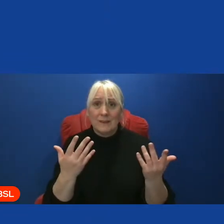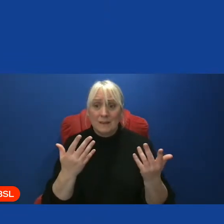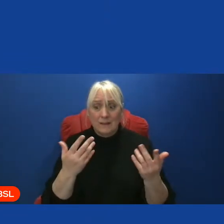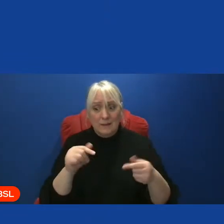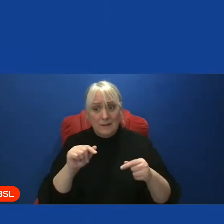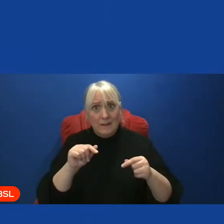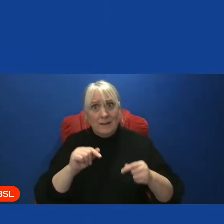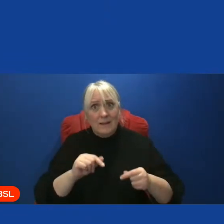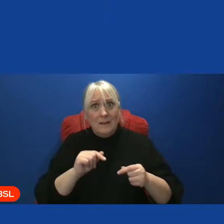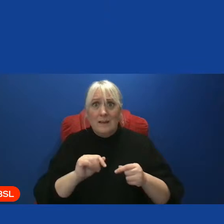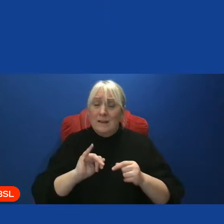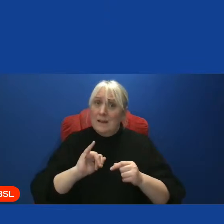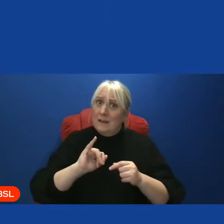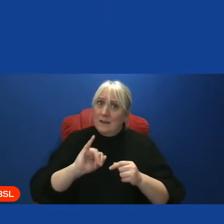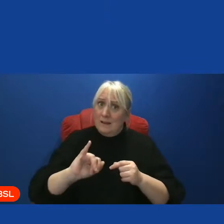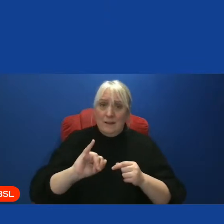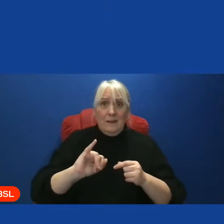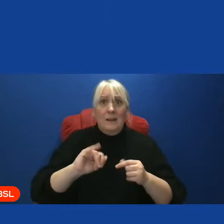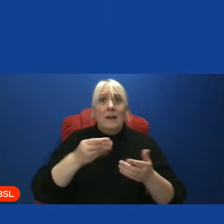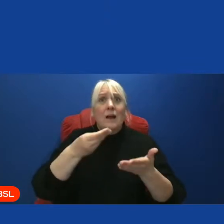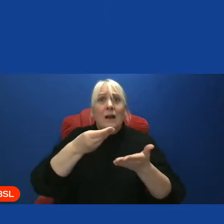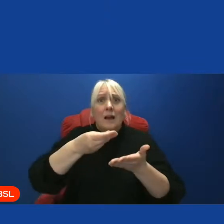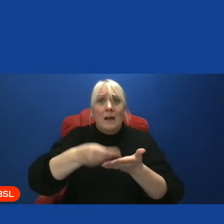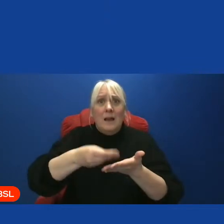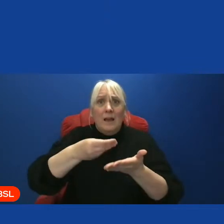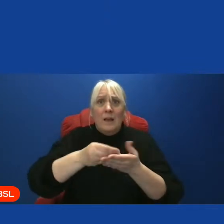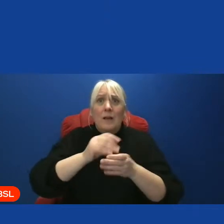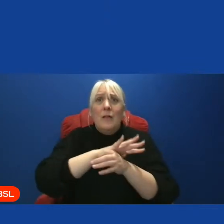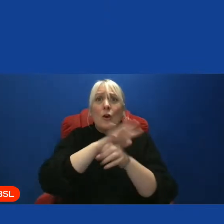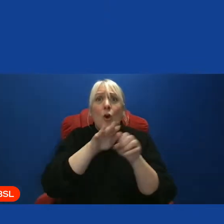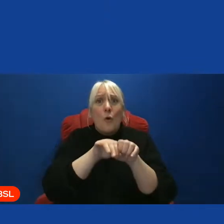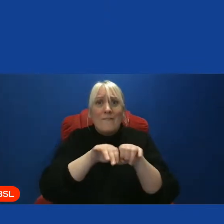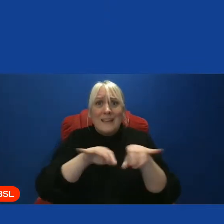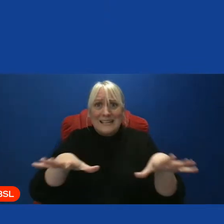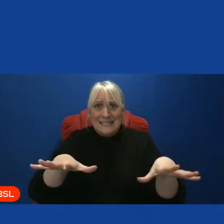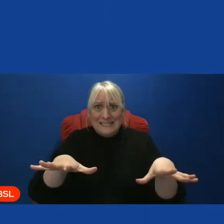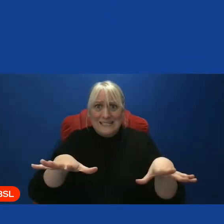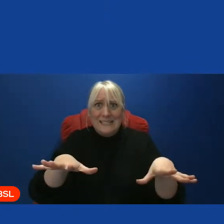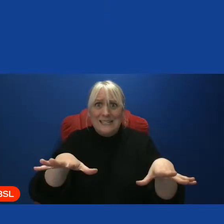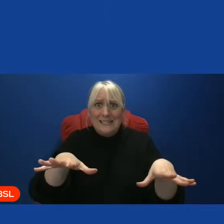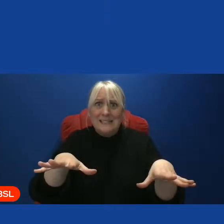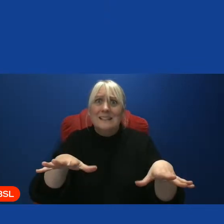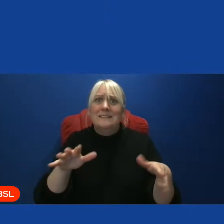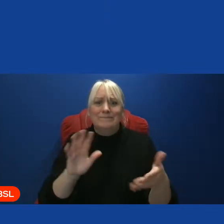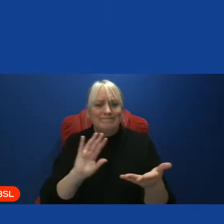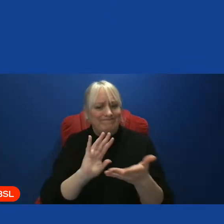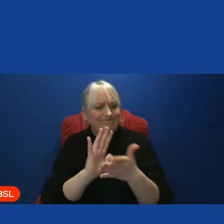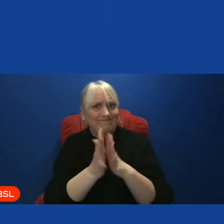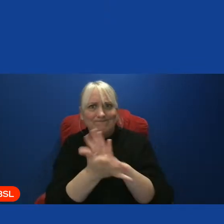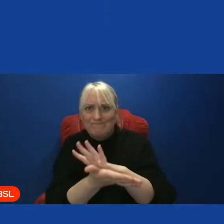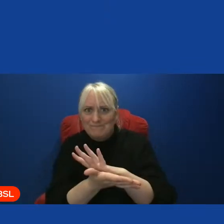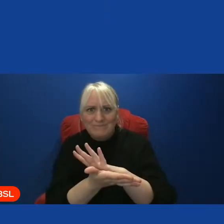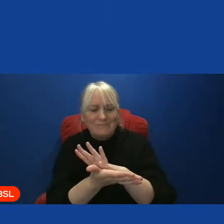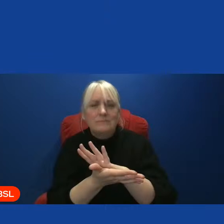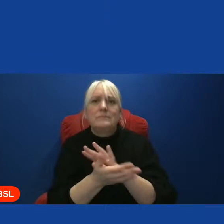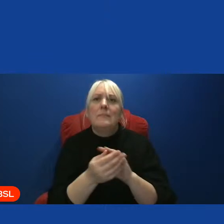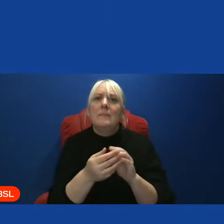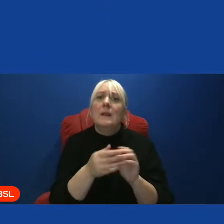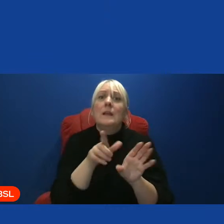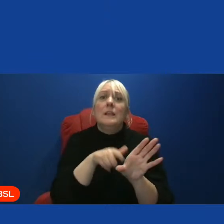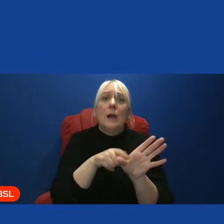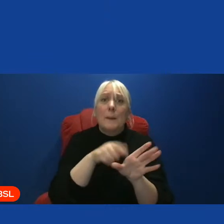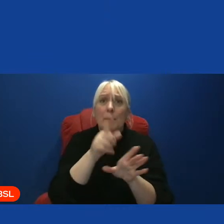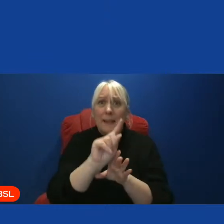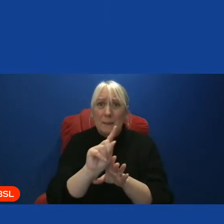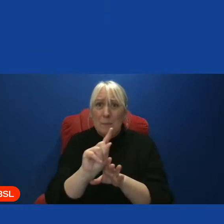criminally, mishandled pandemic. Young people being shut away in their own homes